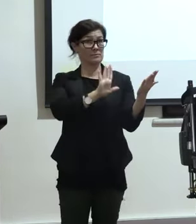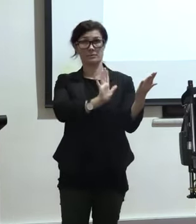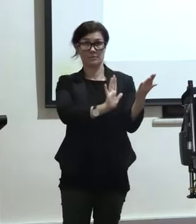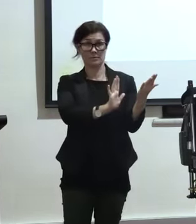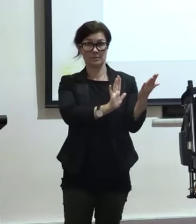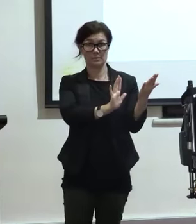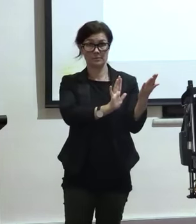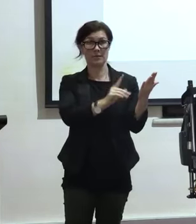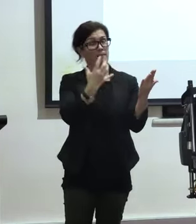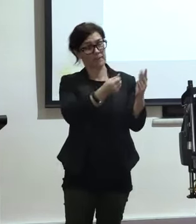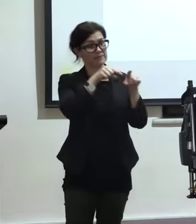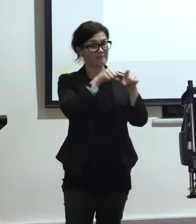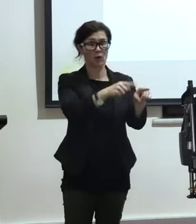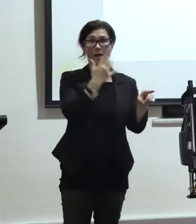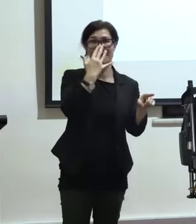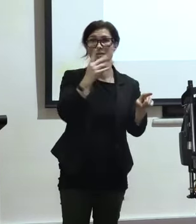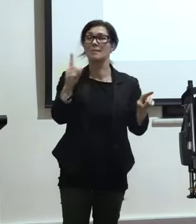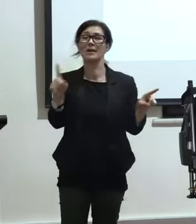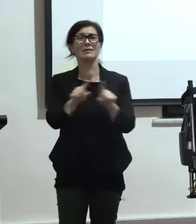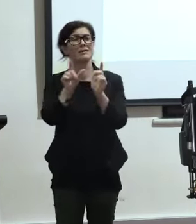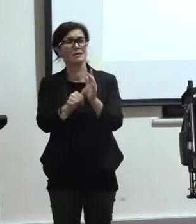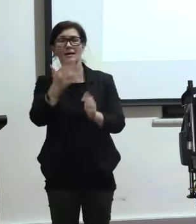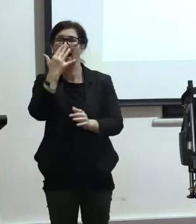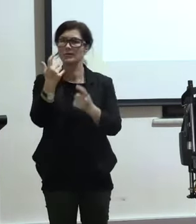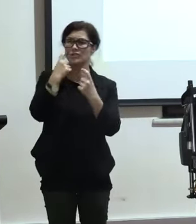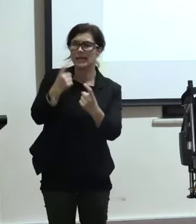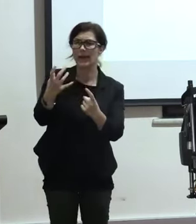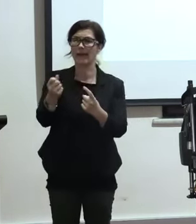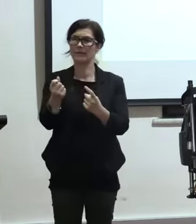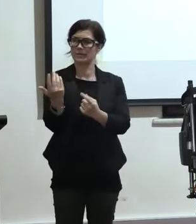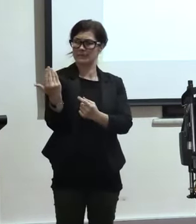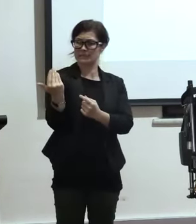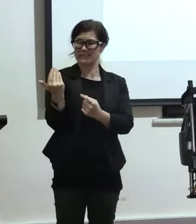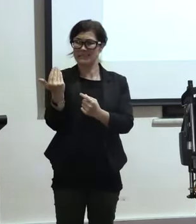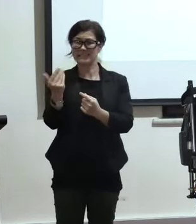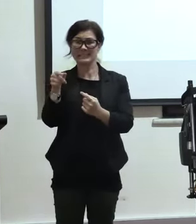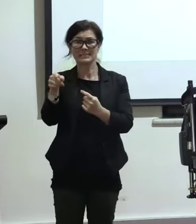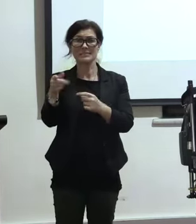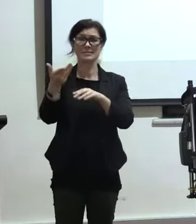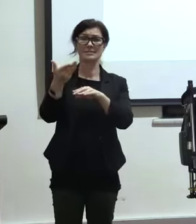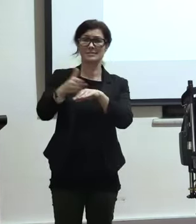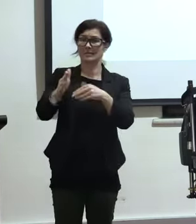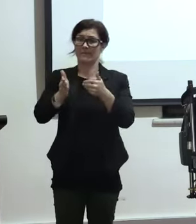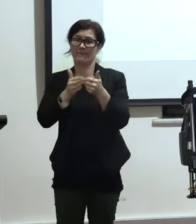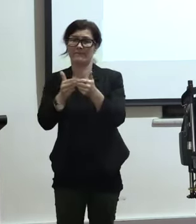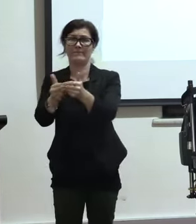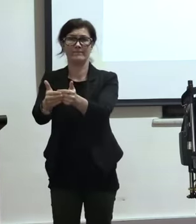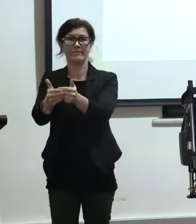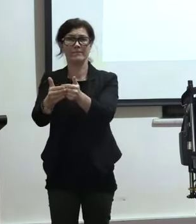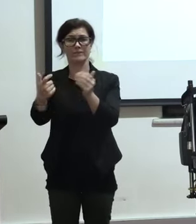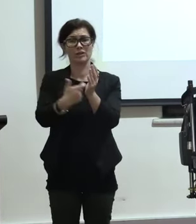But at the same time, aged care right now is going through similar reforms anyway, which is not my area, but they're going through reforms as well right